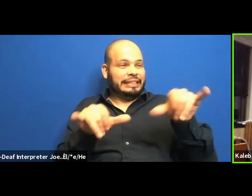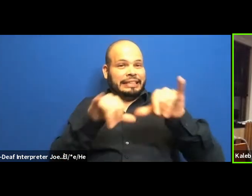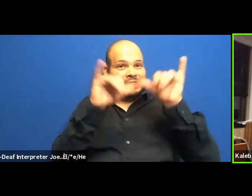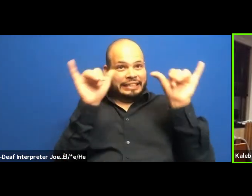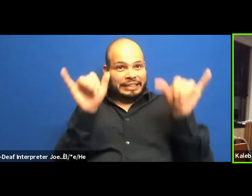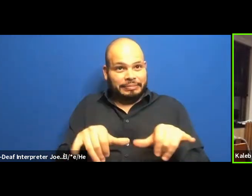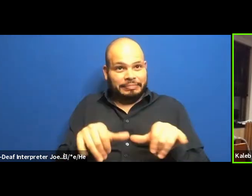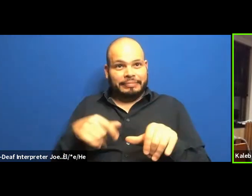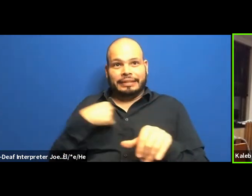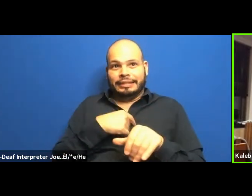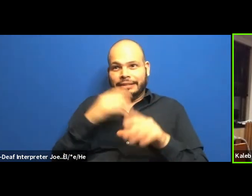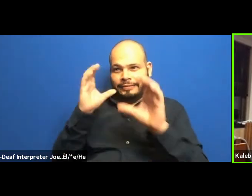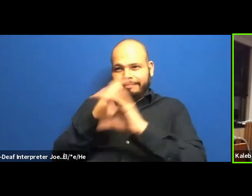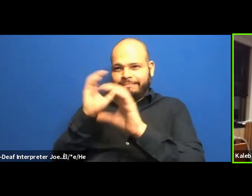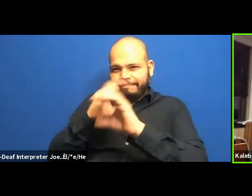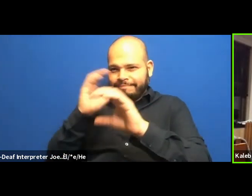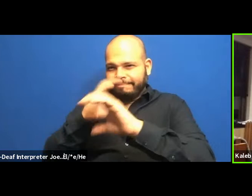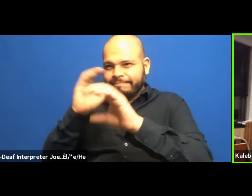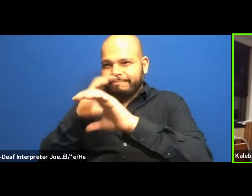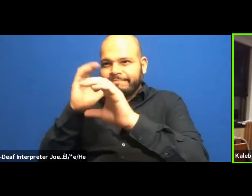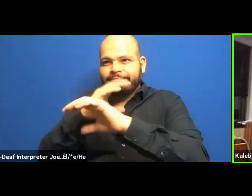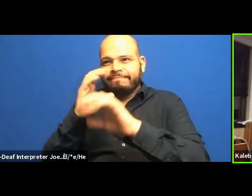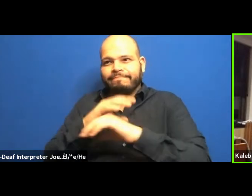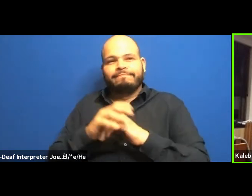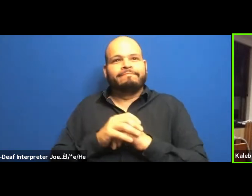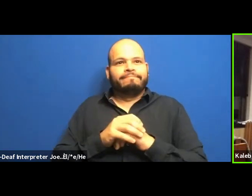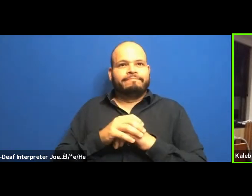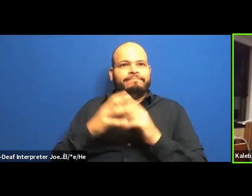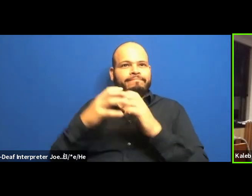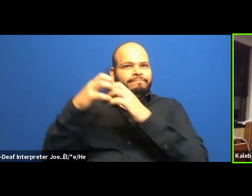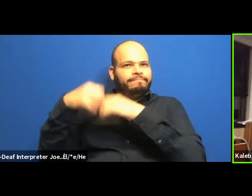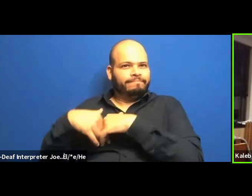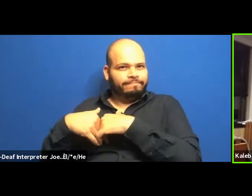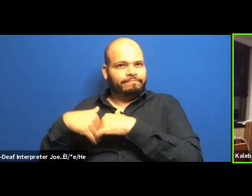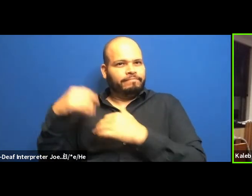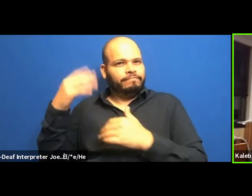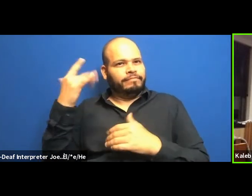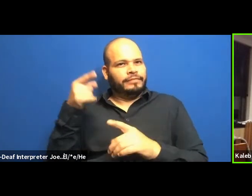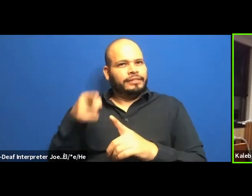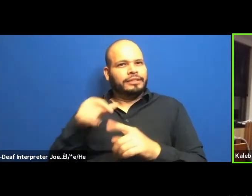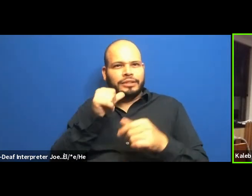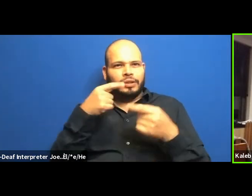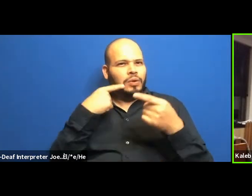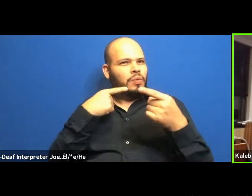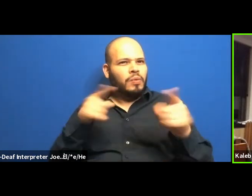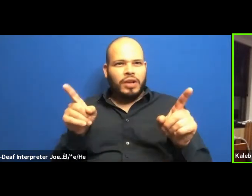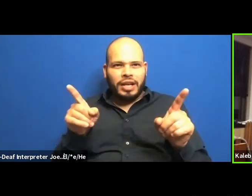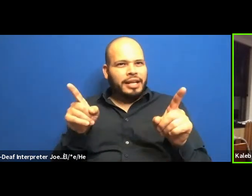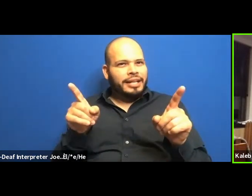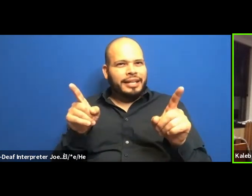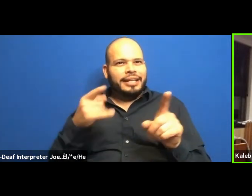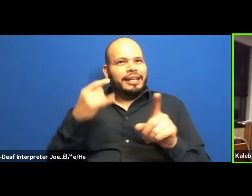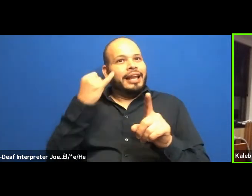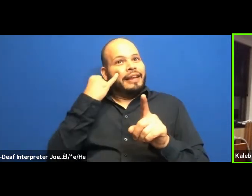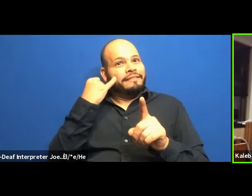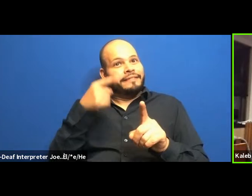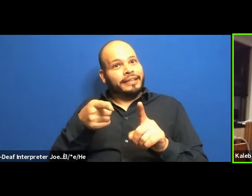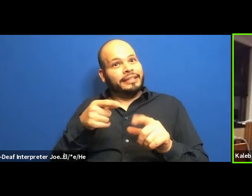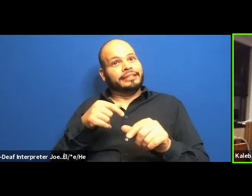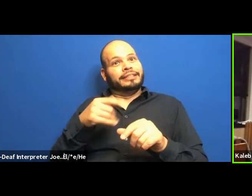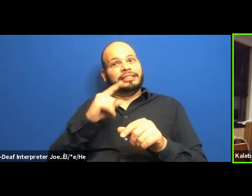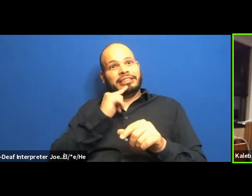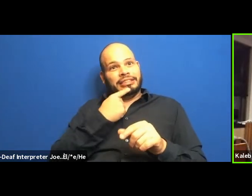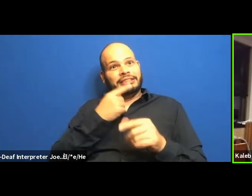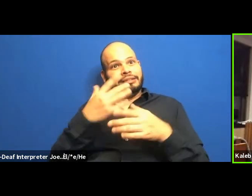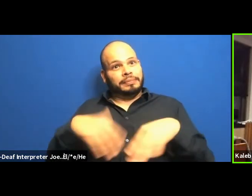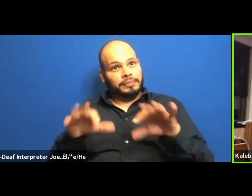must reflect on how these systems that we seek to abolish, where do they live within us,